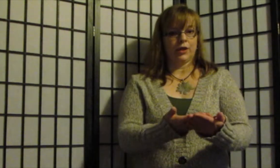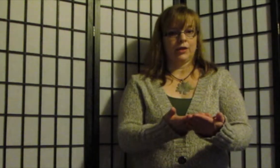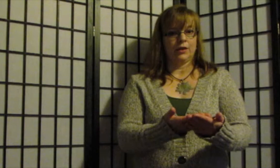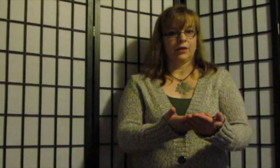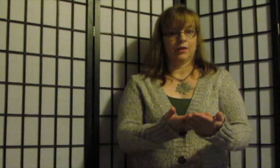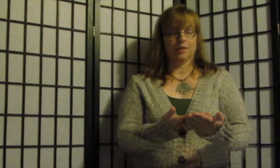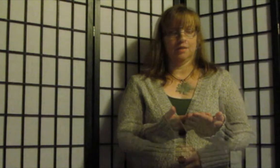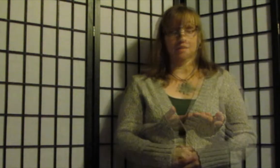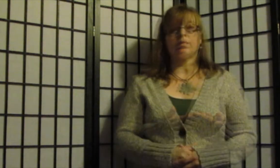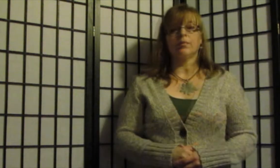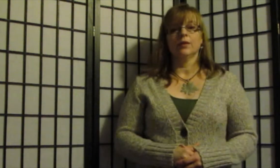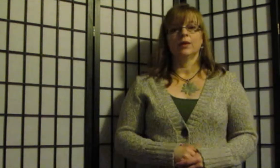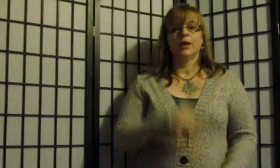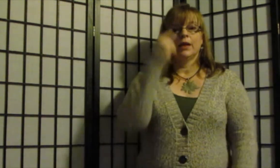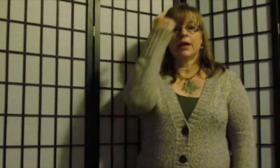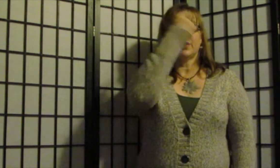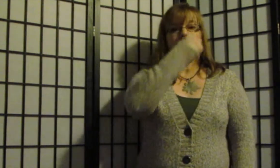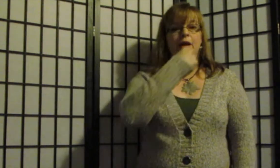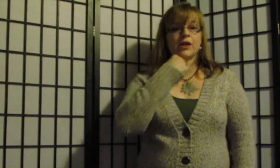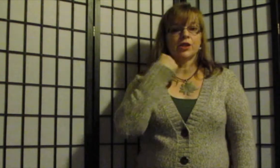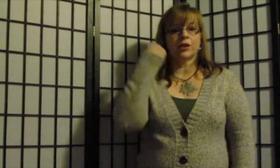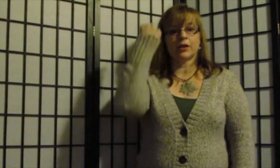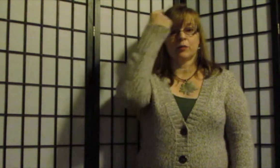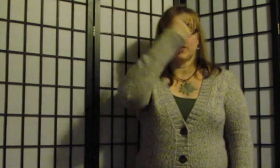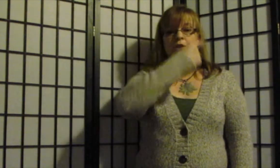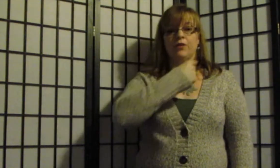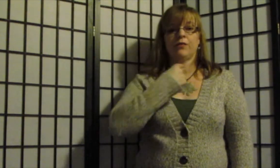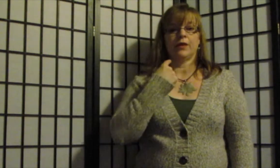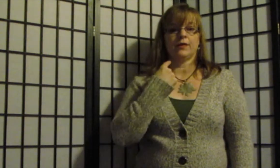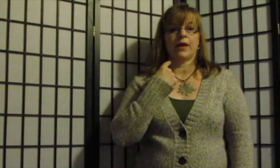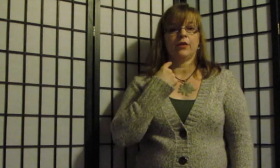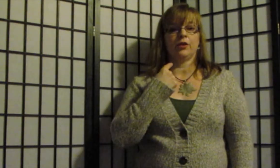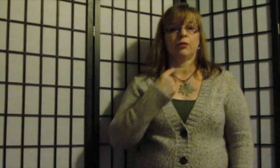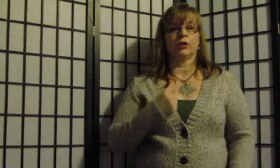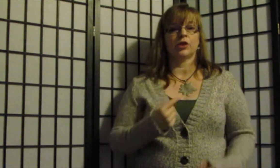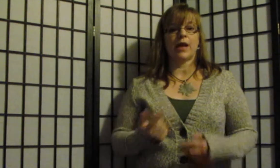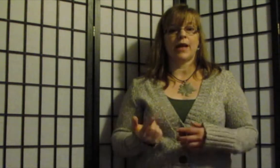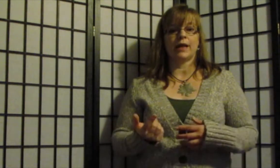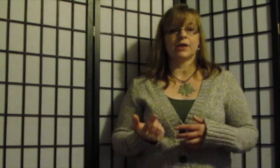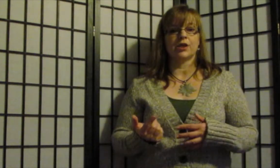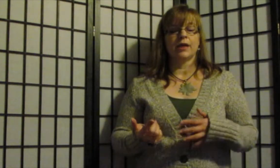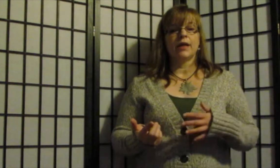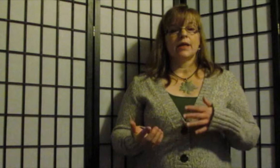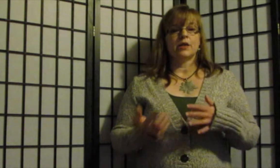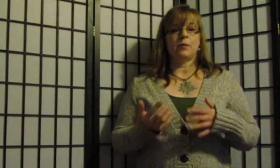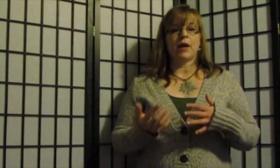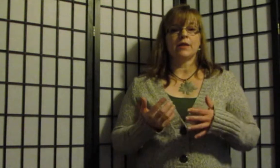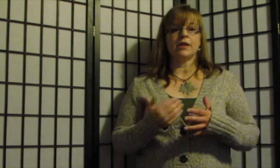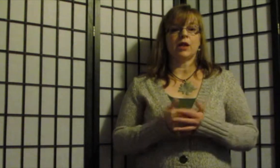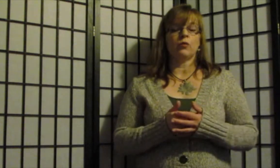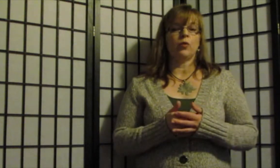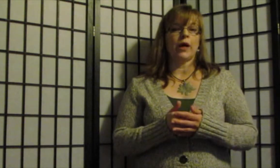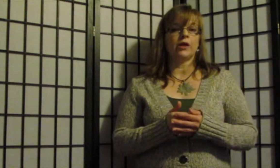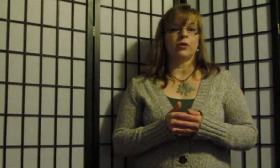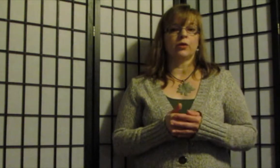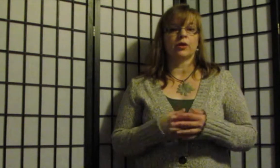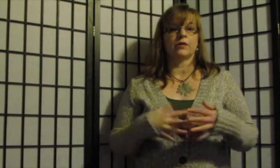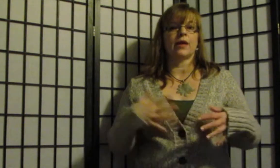Good. Now your facial expression for the sign good will change depending on what you're saying